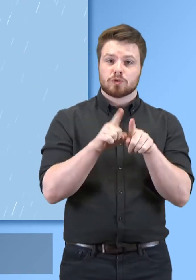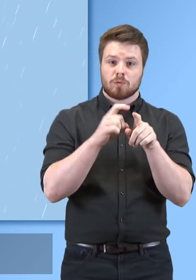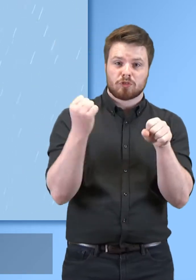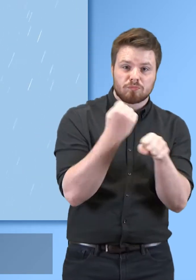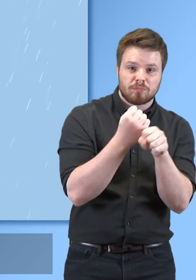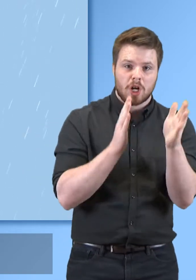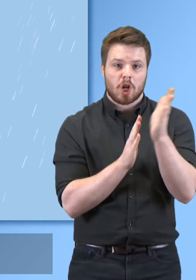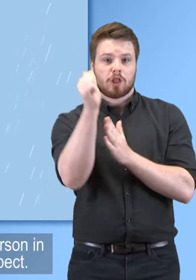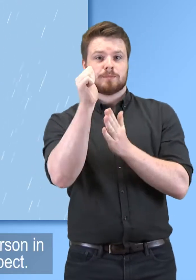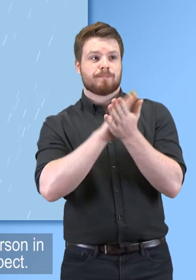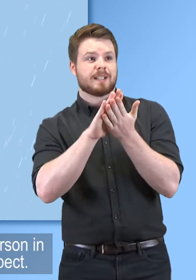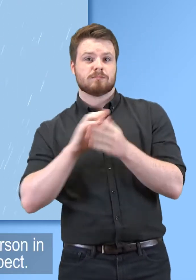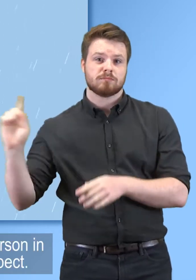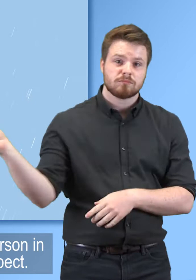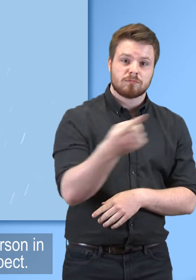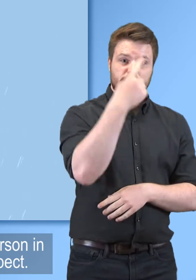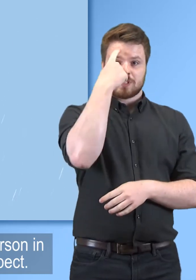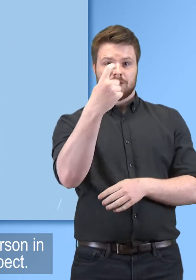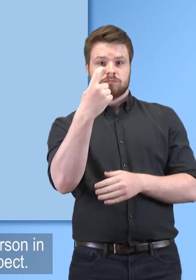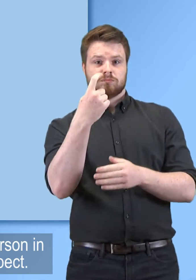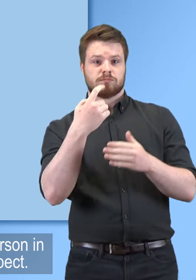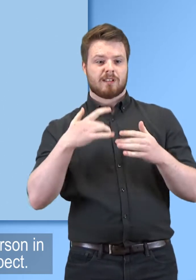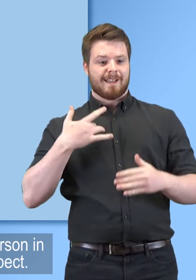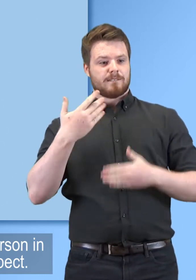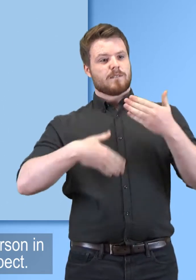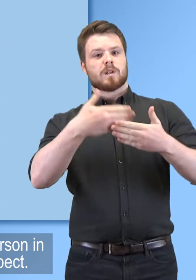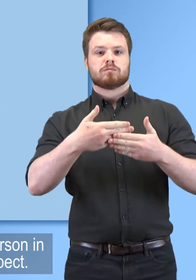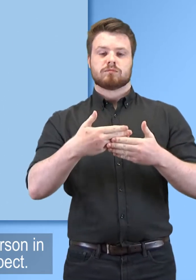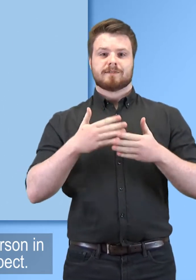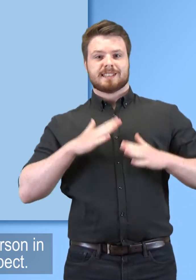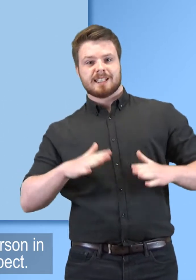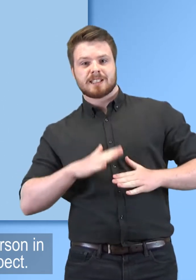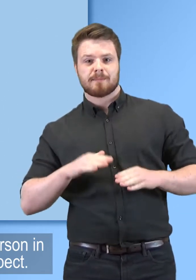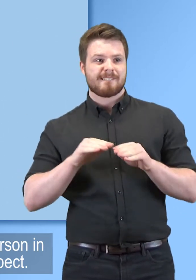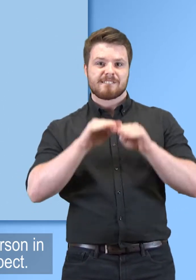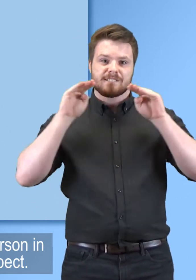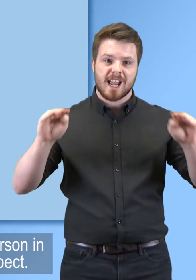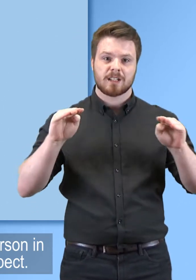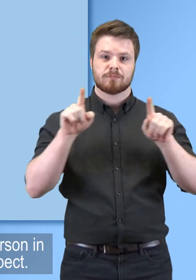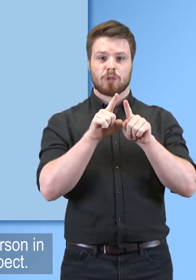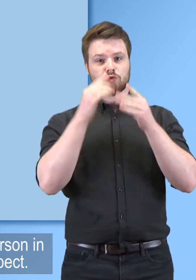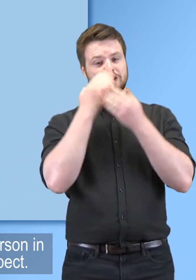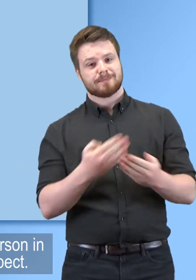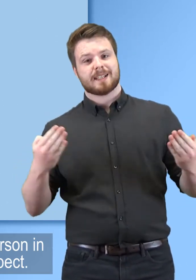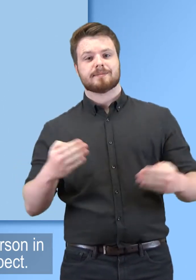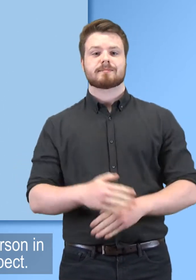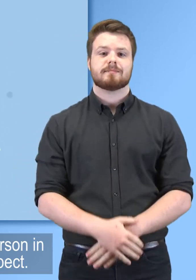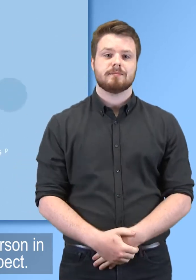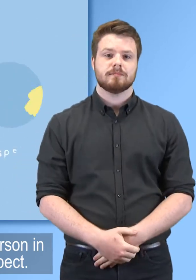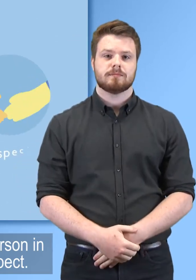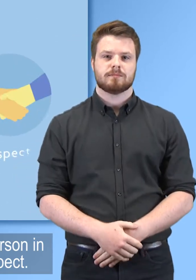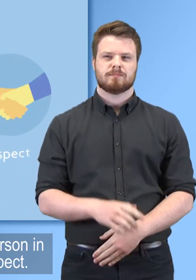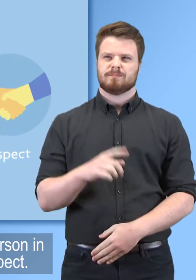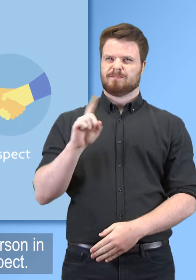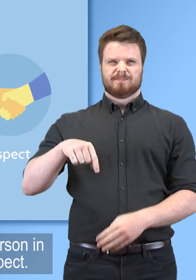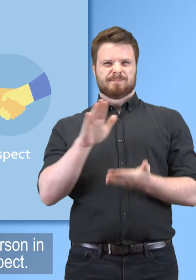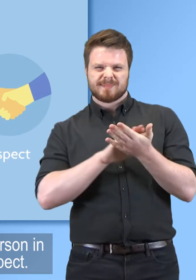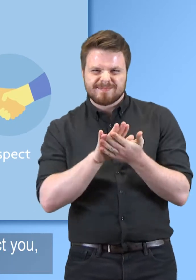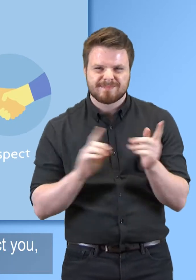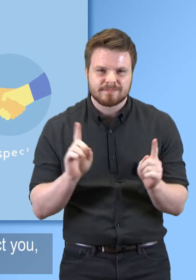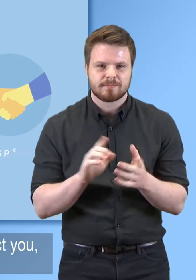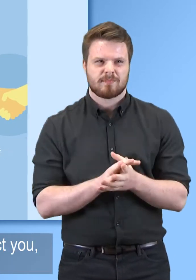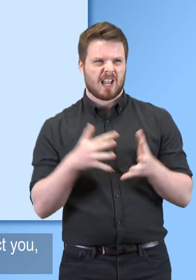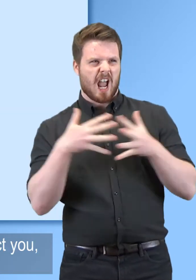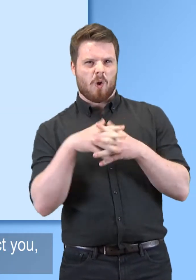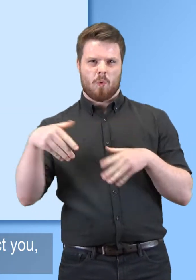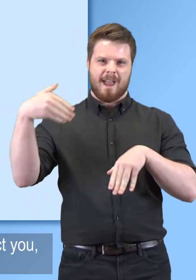and education, and creating a culture which allows every person in Scotland to live with dignity, fairness and respect.